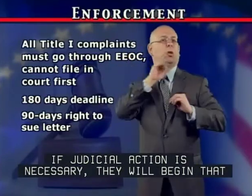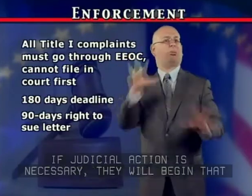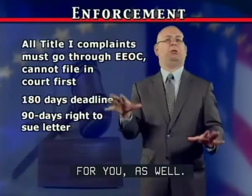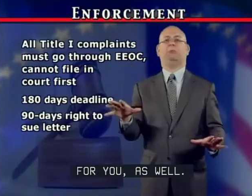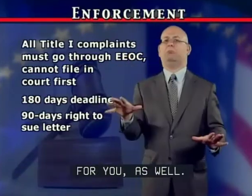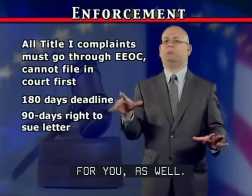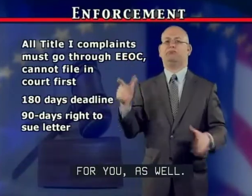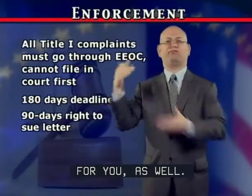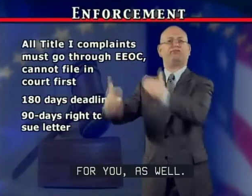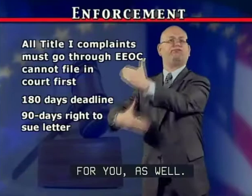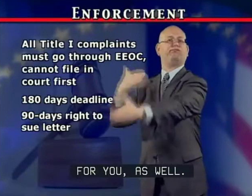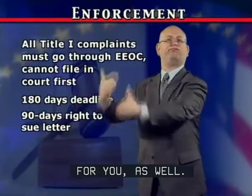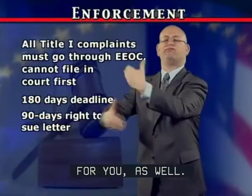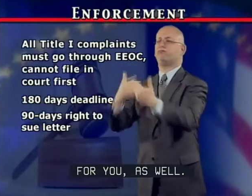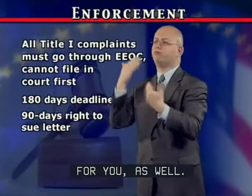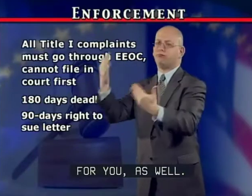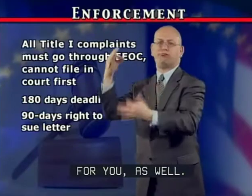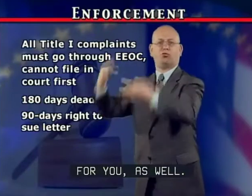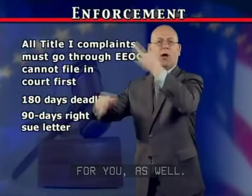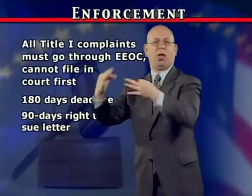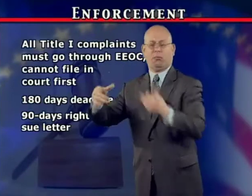that for you as well.